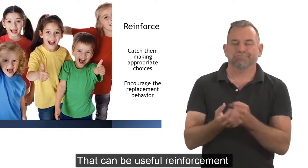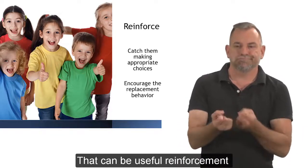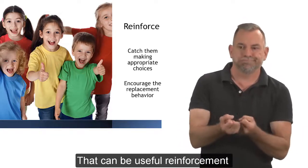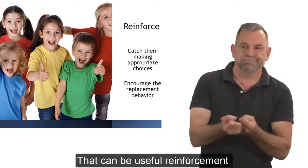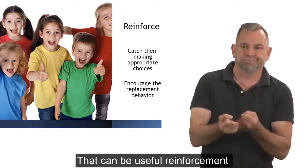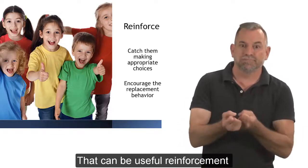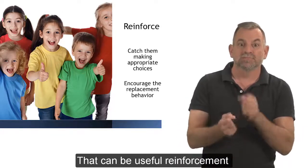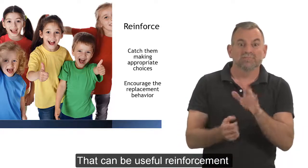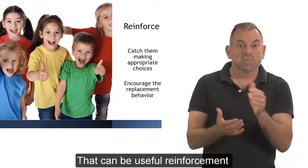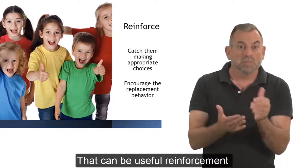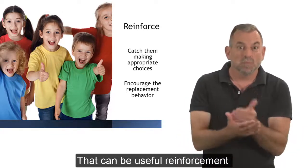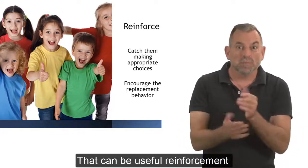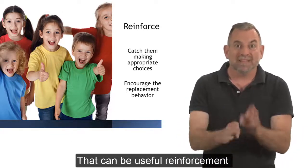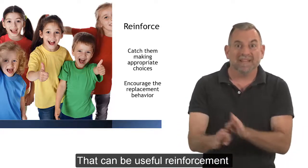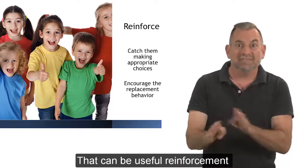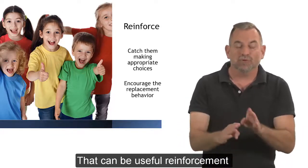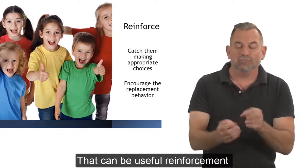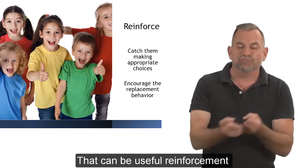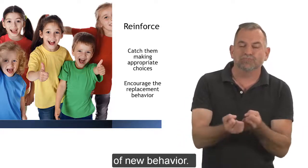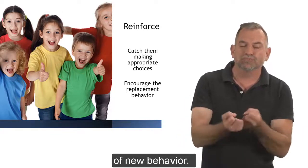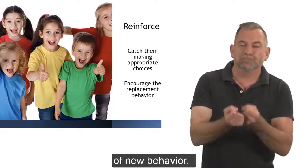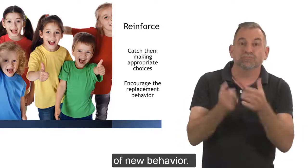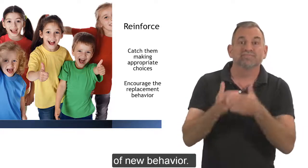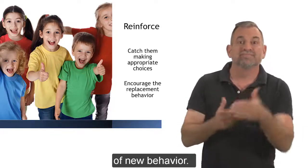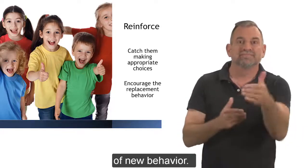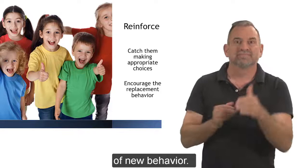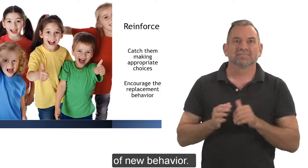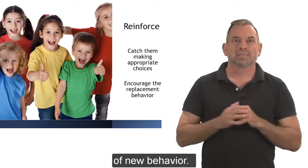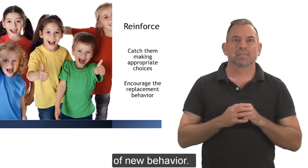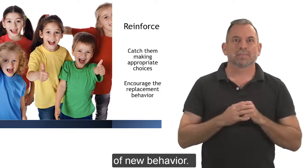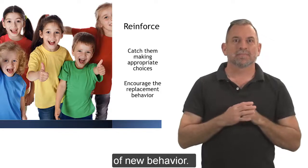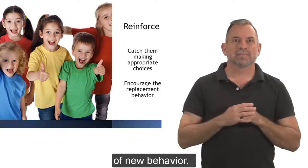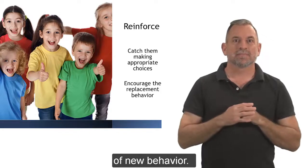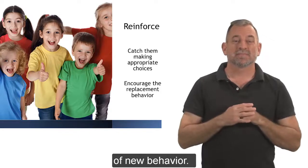That can be useful reinforcement of new behavior.